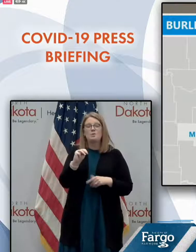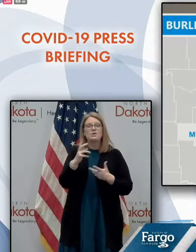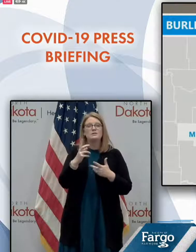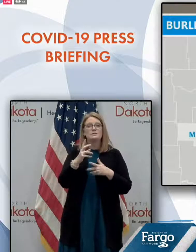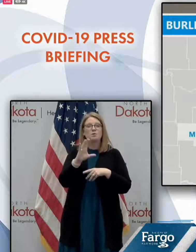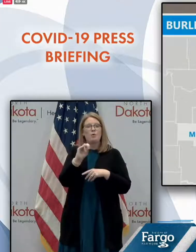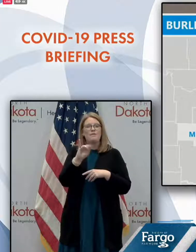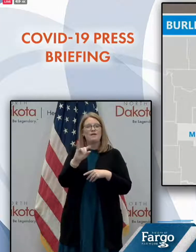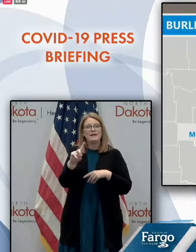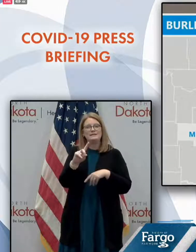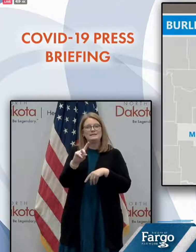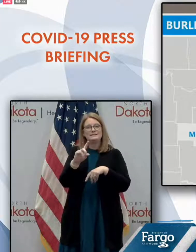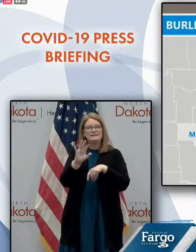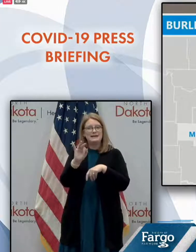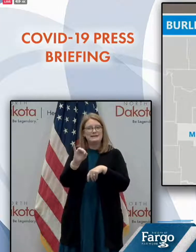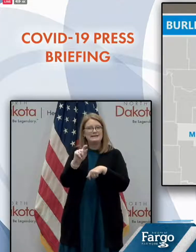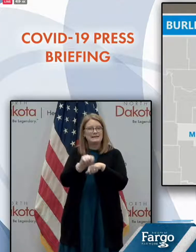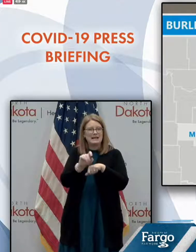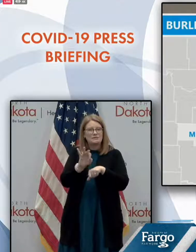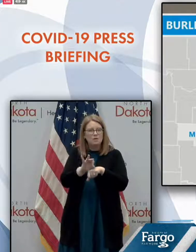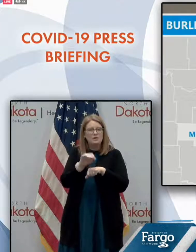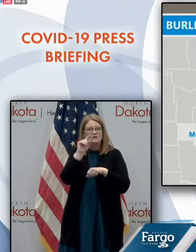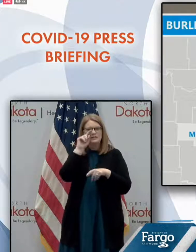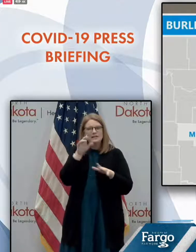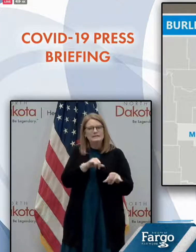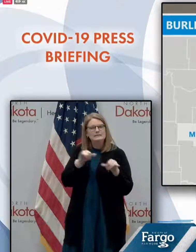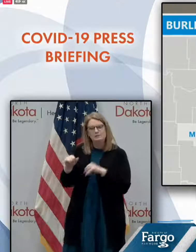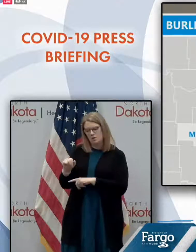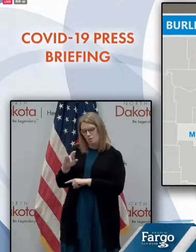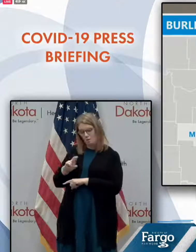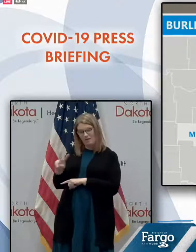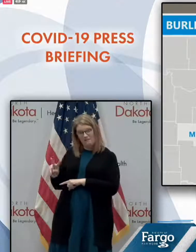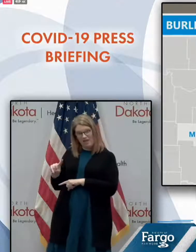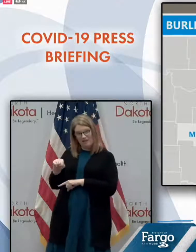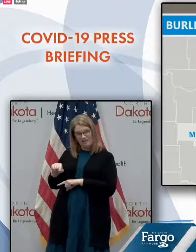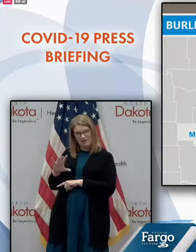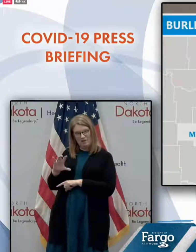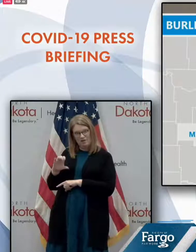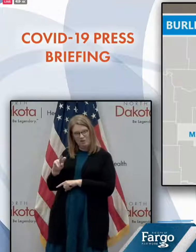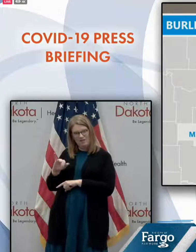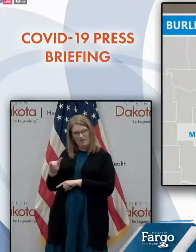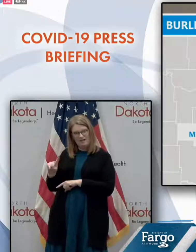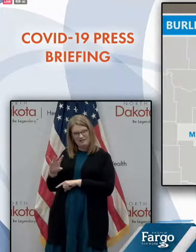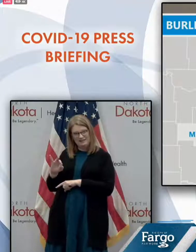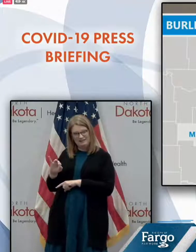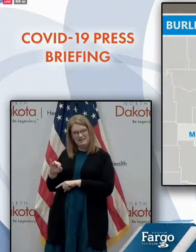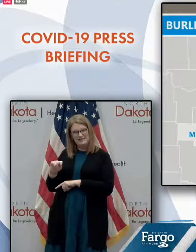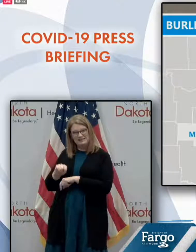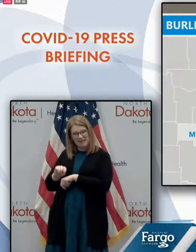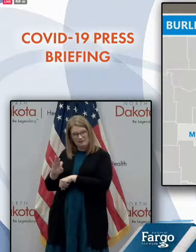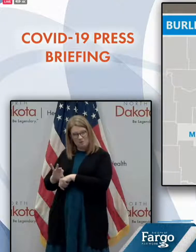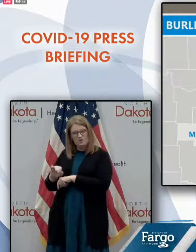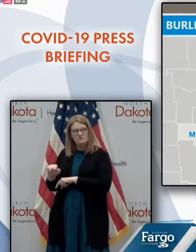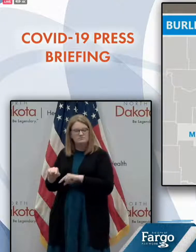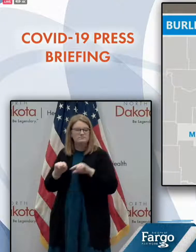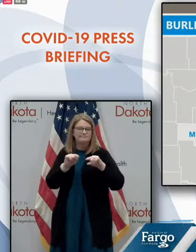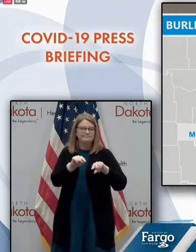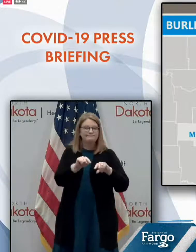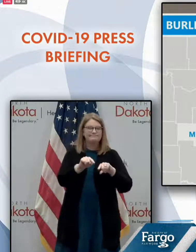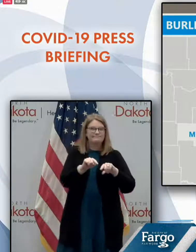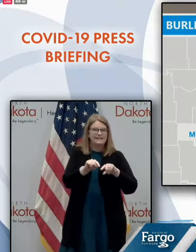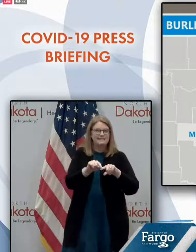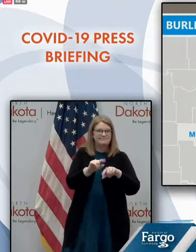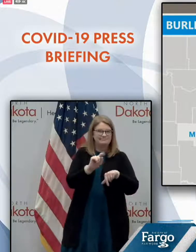COVID-19 task force. And similar to the Red River Valley COVID-19 task force, the Burley-Morton task force will strengthen what's